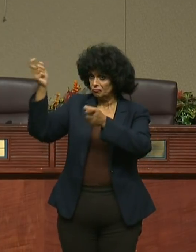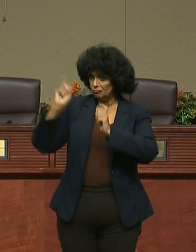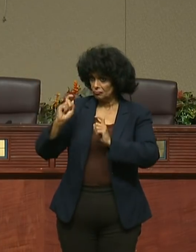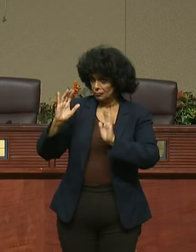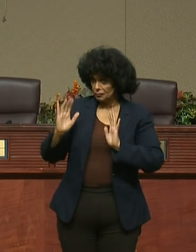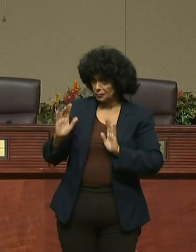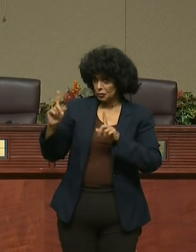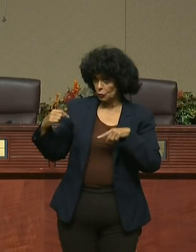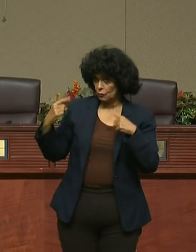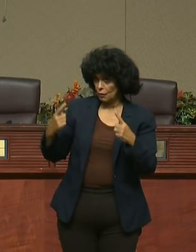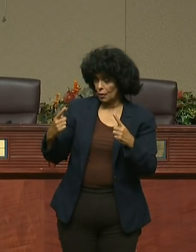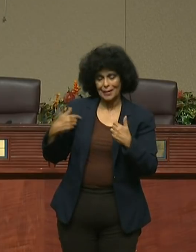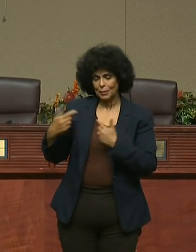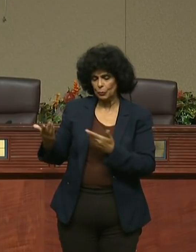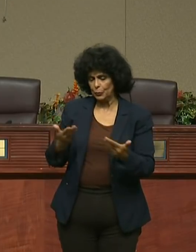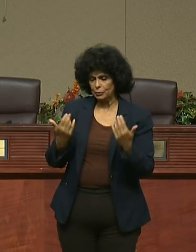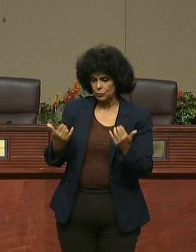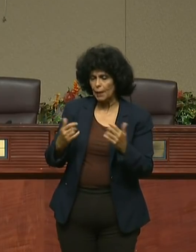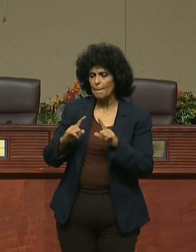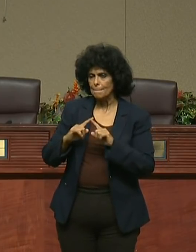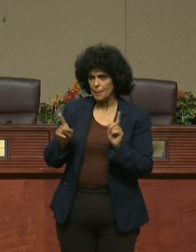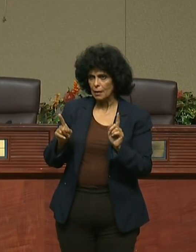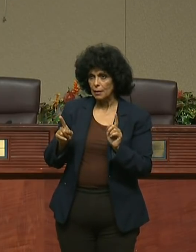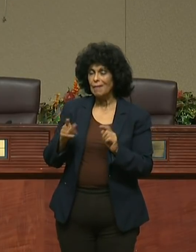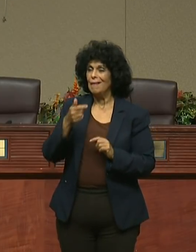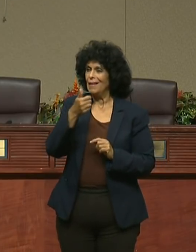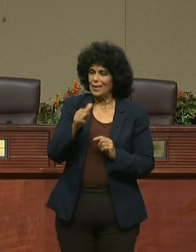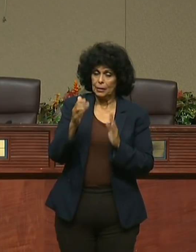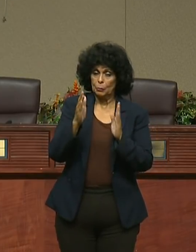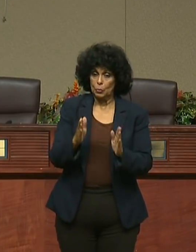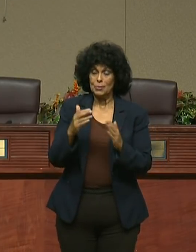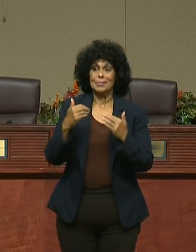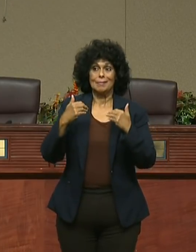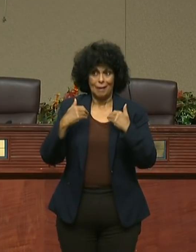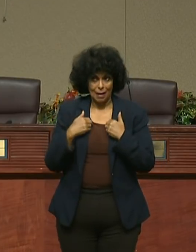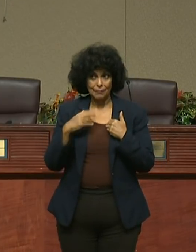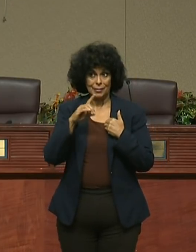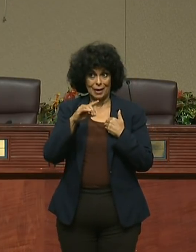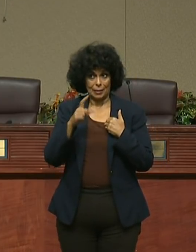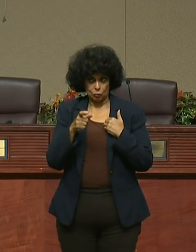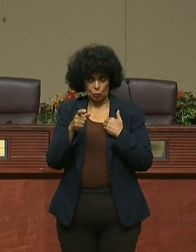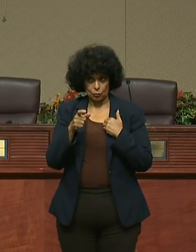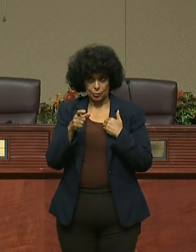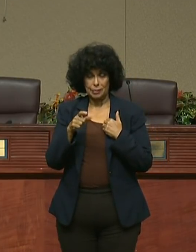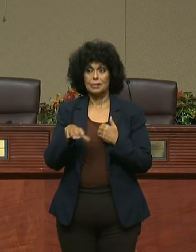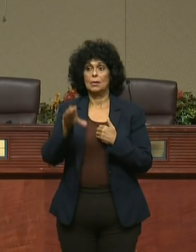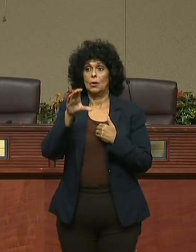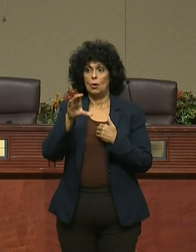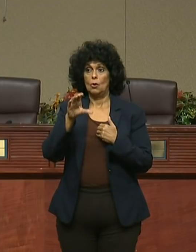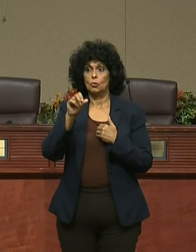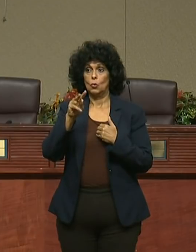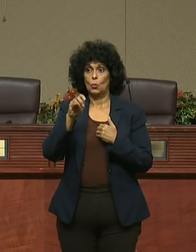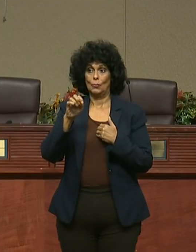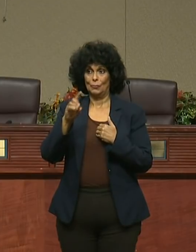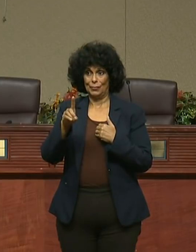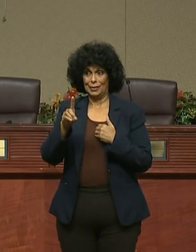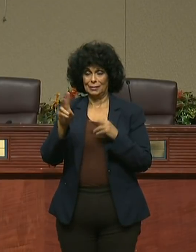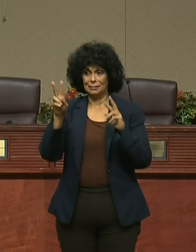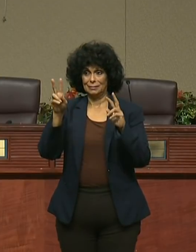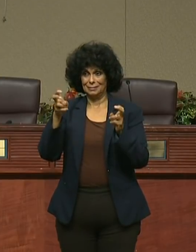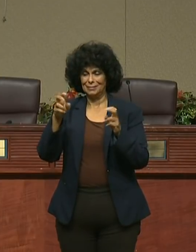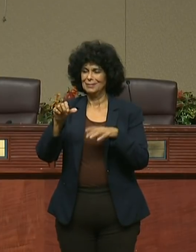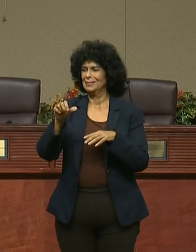is that everyone who has a COVID diagnosis in the ICD-10 code that was developed